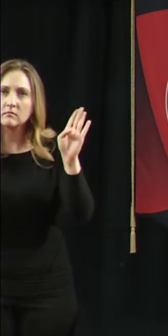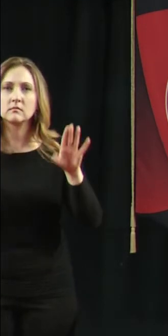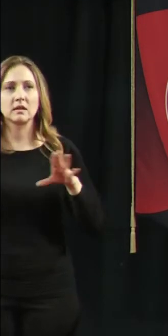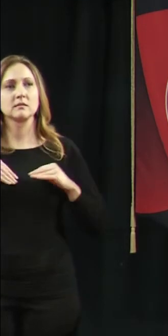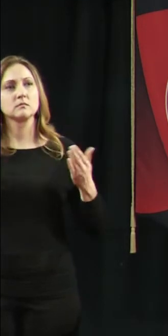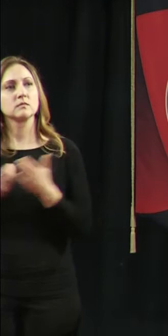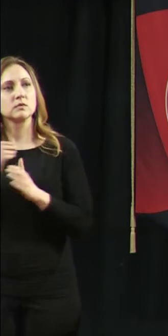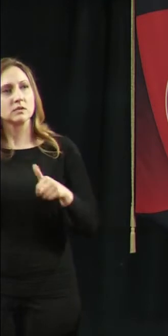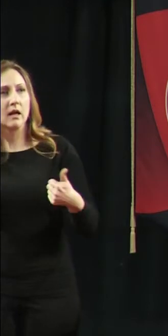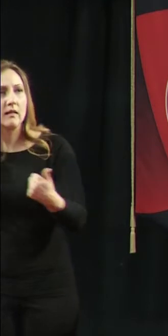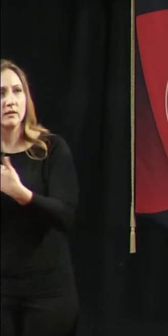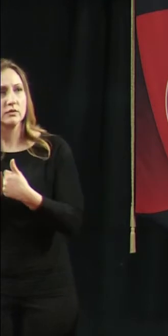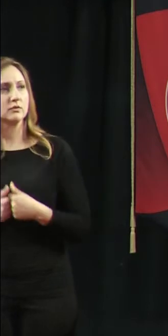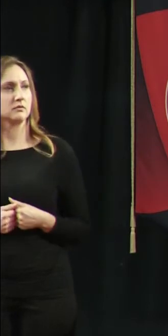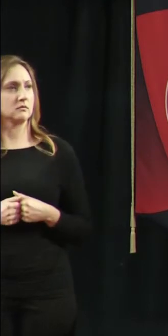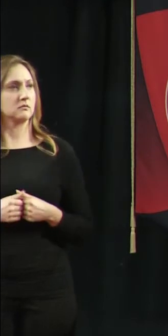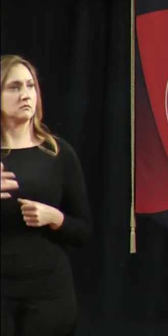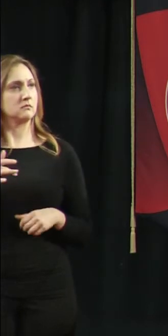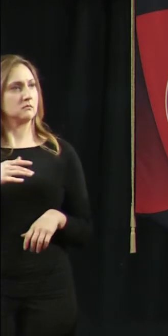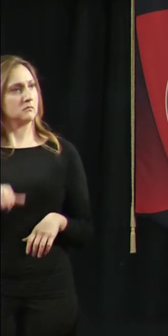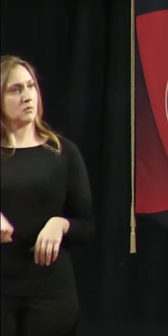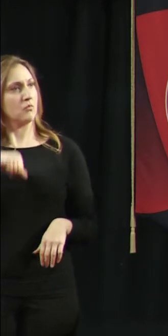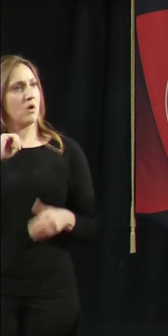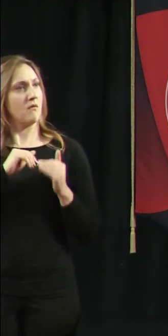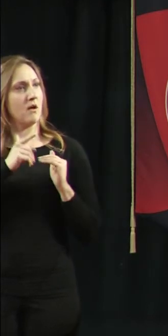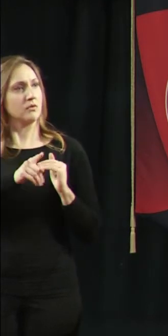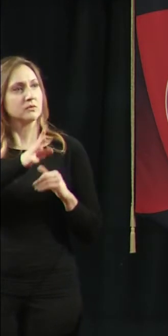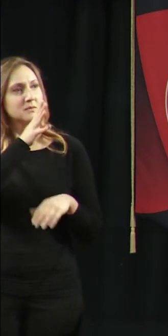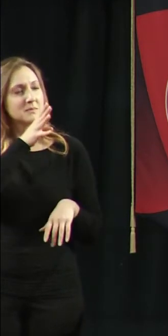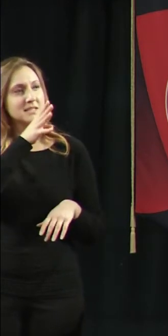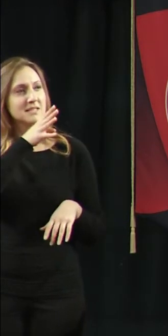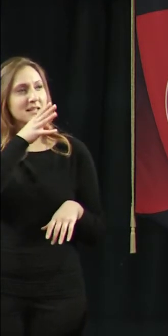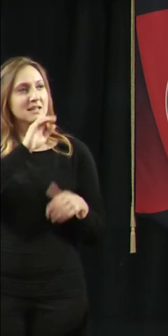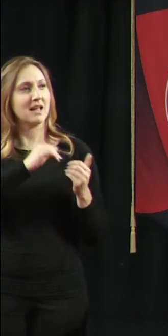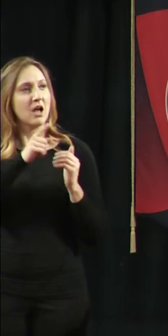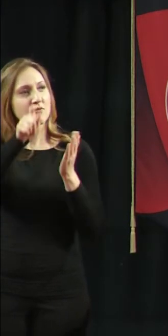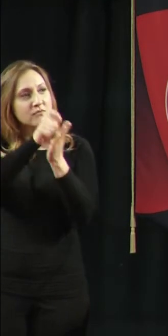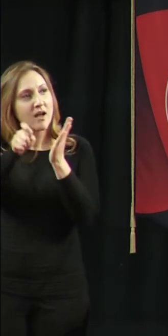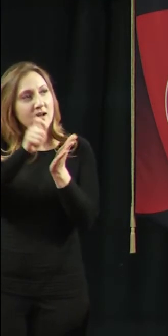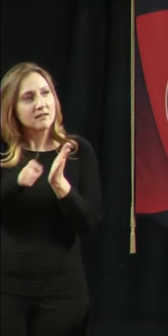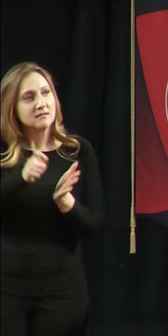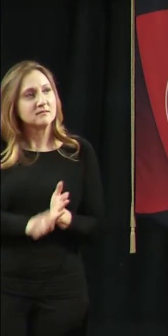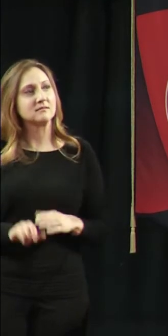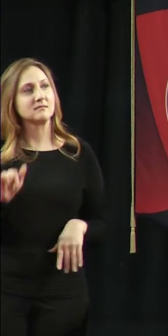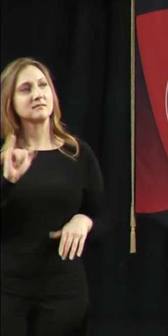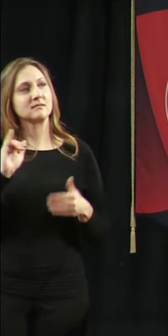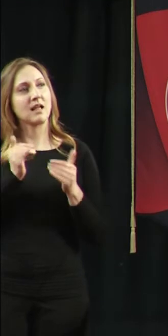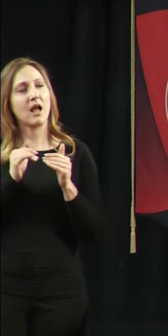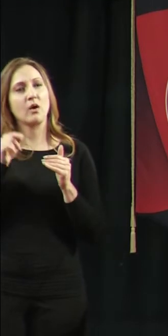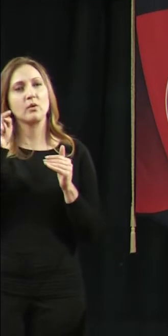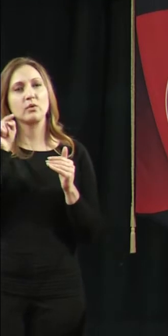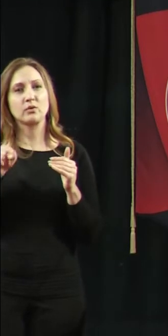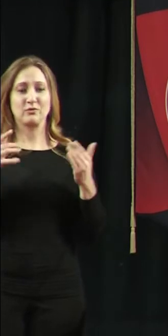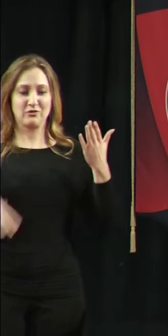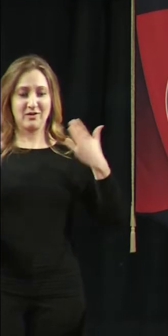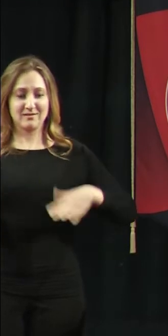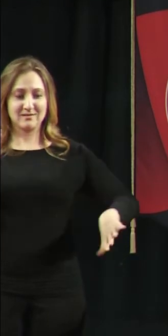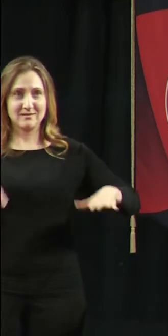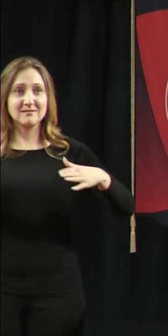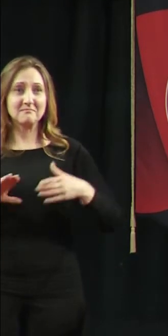opportunities. Take pride in the way you speak, in the way you write, and even in the way you